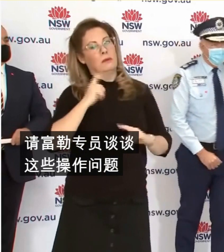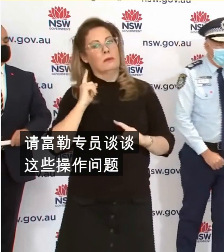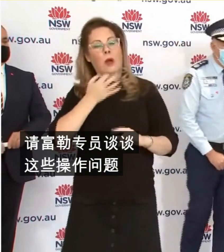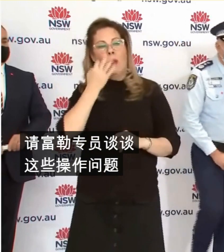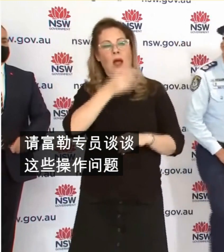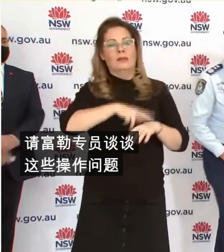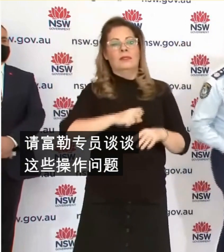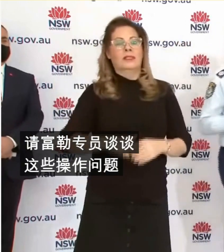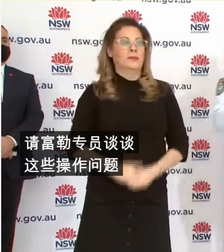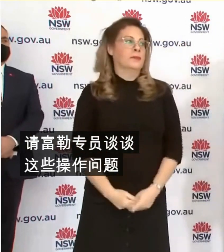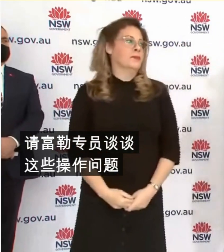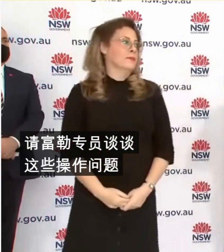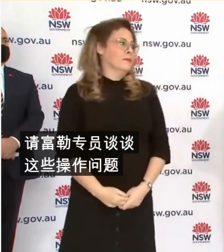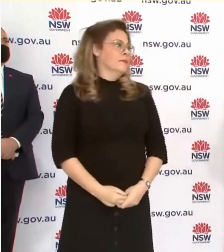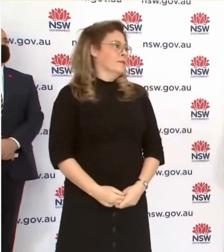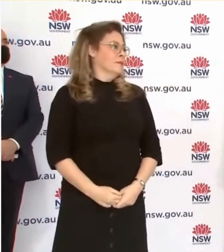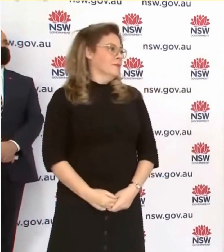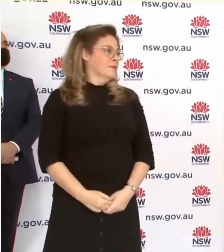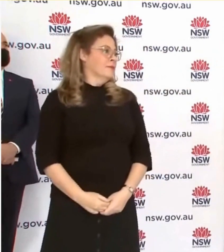those operational issues.